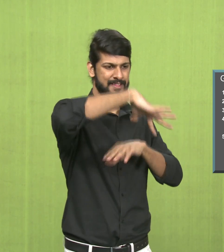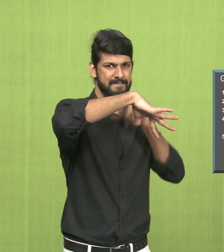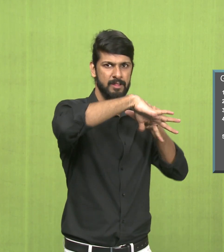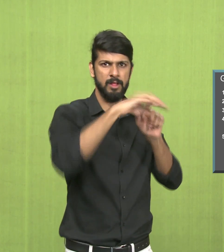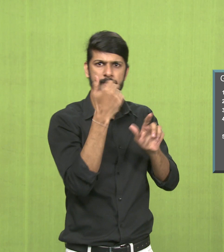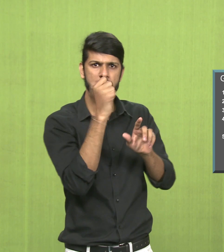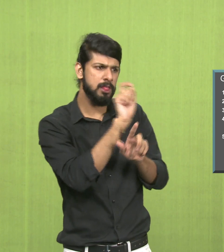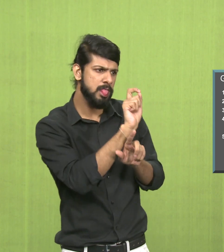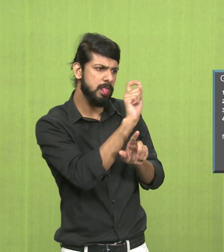of that,